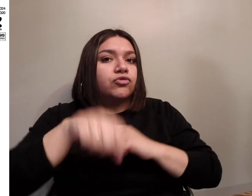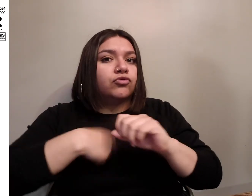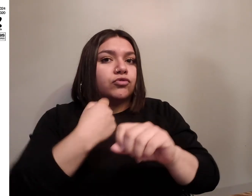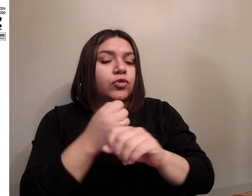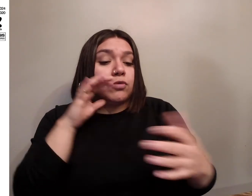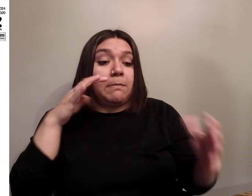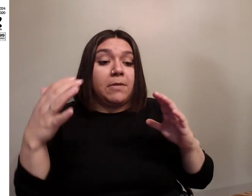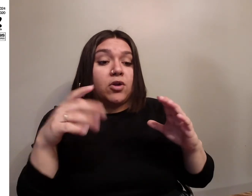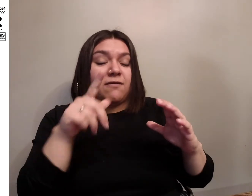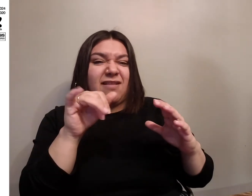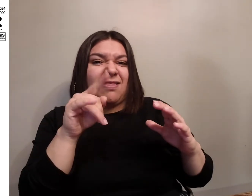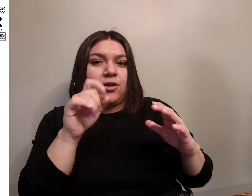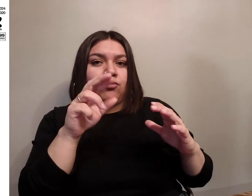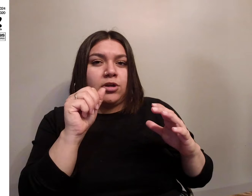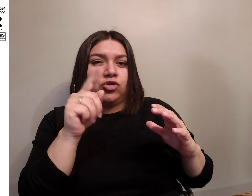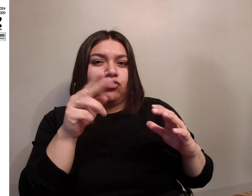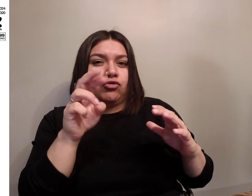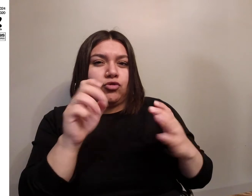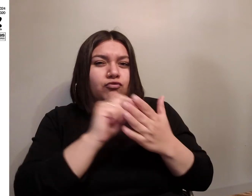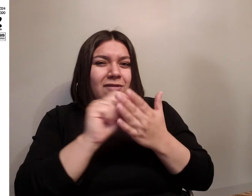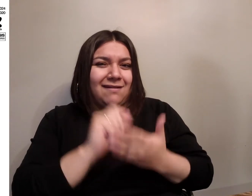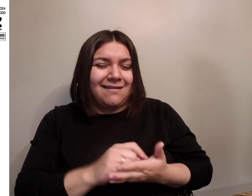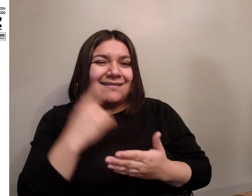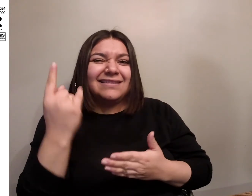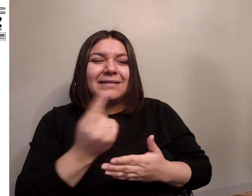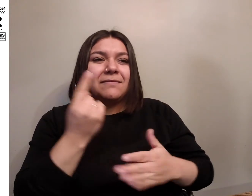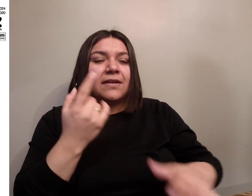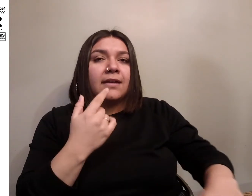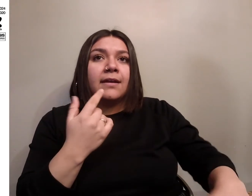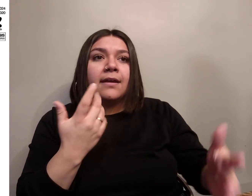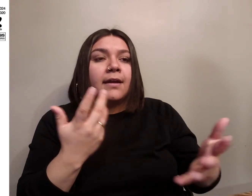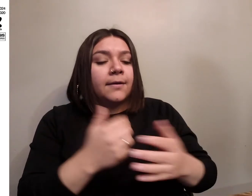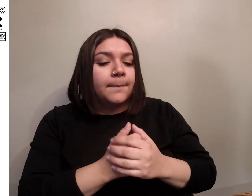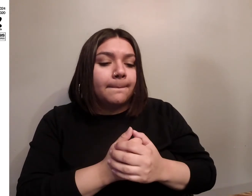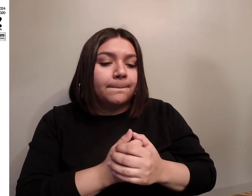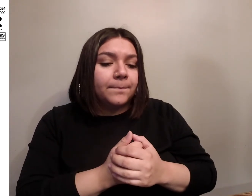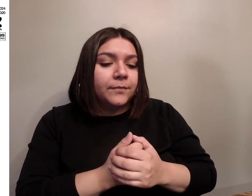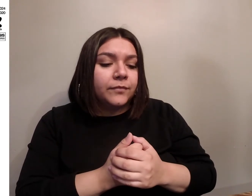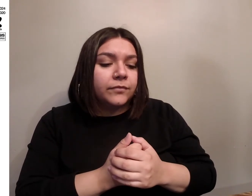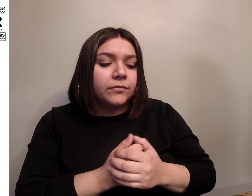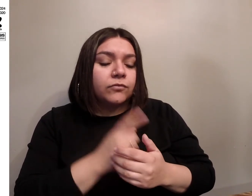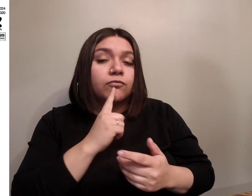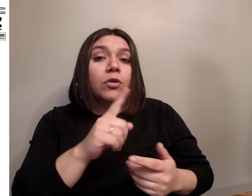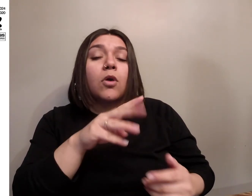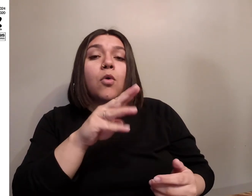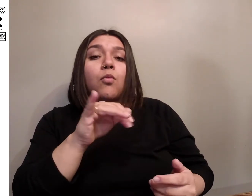also. Having studied 100 years ago comparative literature, Yeah. it's something that